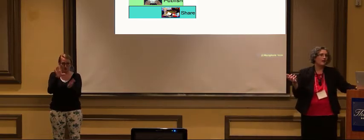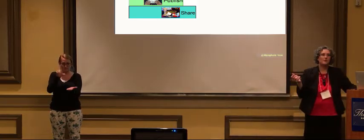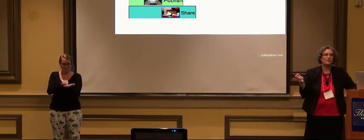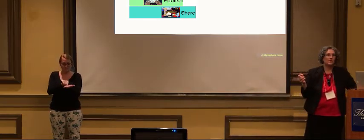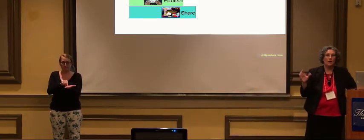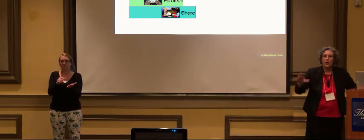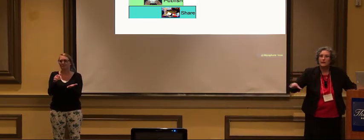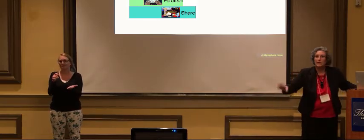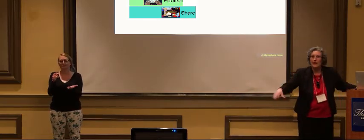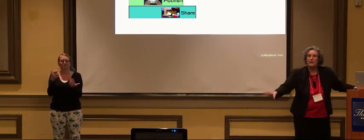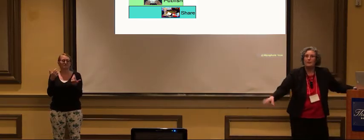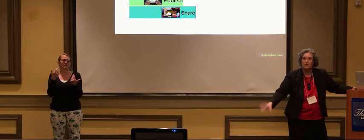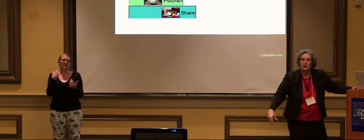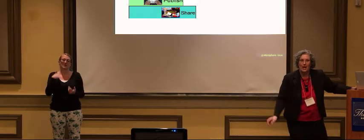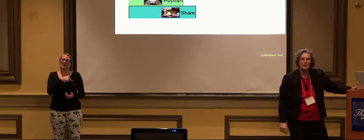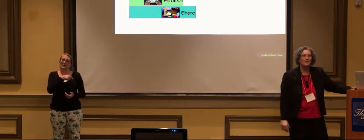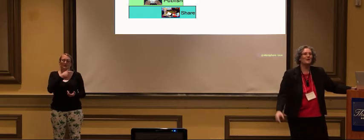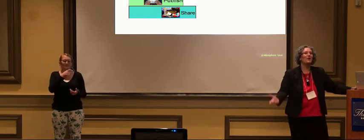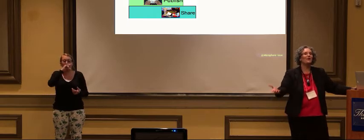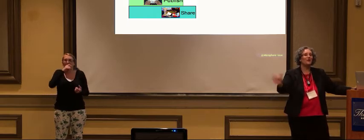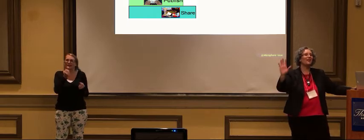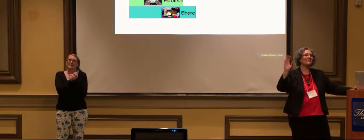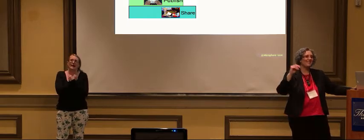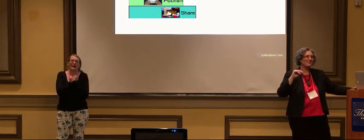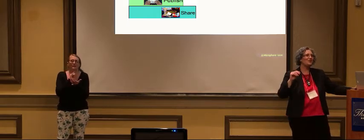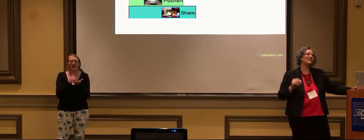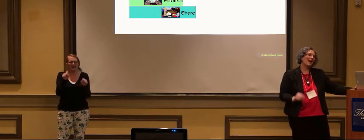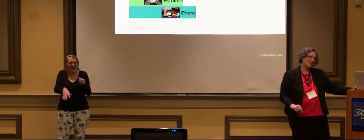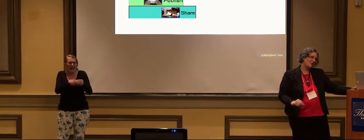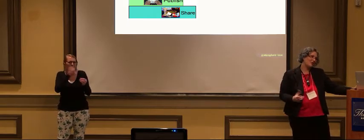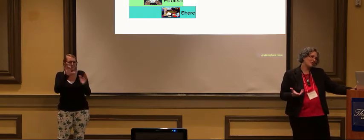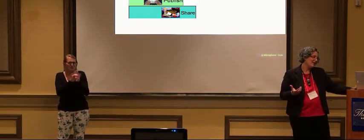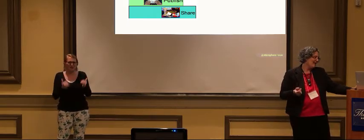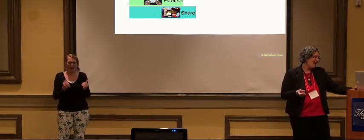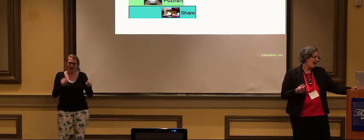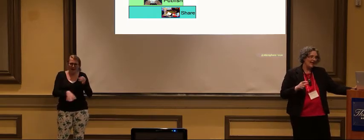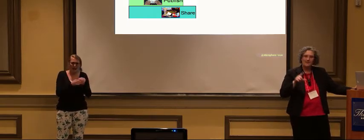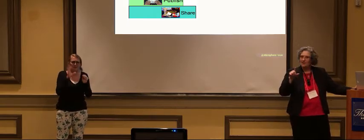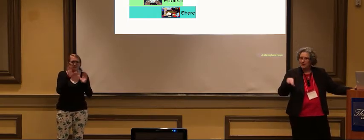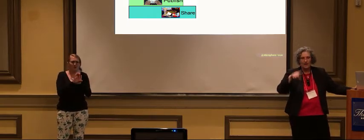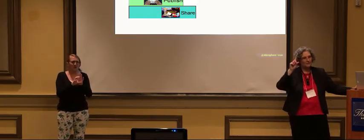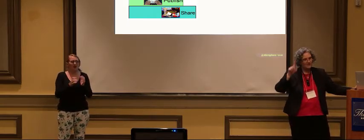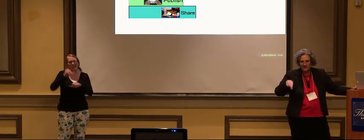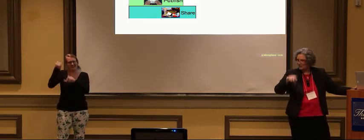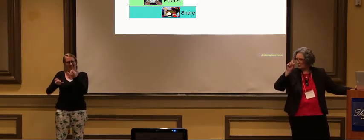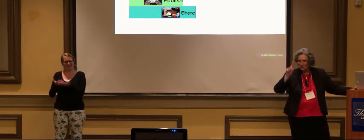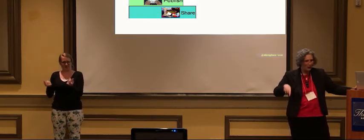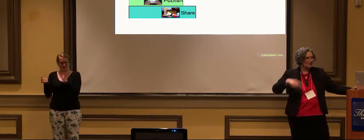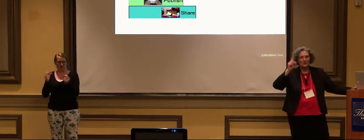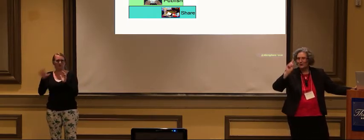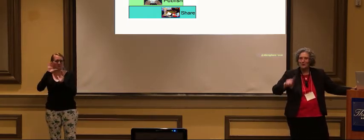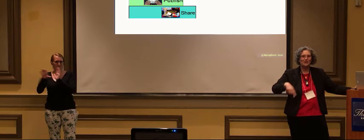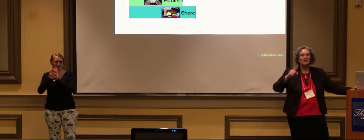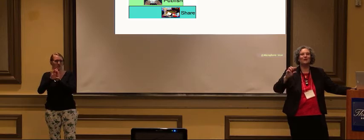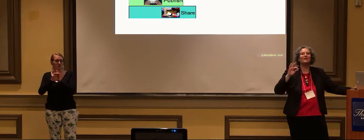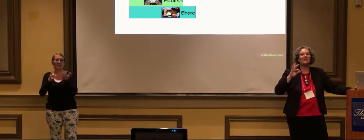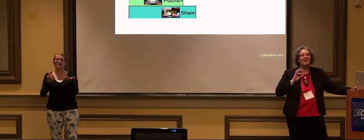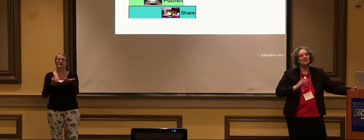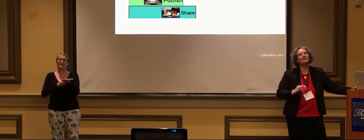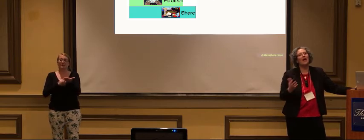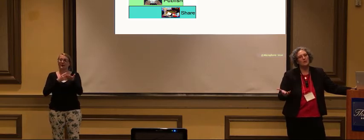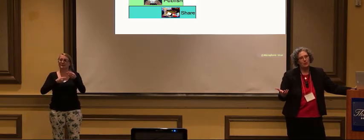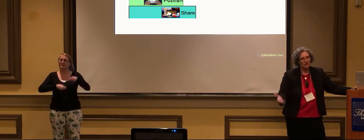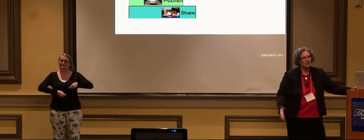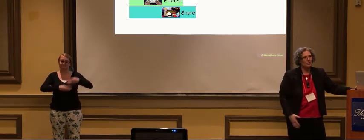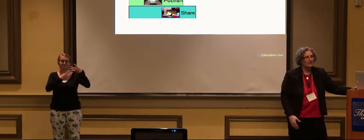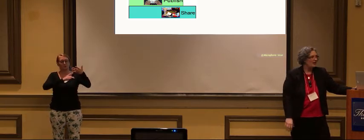And the kids love doing it. Oh, I'm gonna add a picture now, and they know the very last thing they do is to add a picture. And sometimes they just scroll and scroll and scroll to find